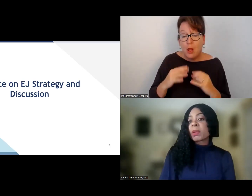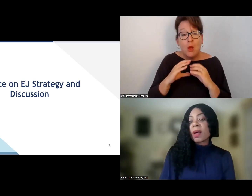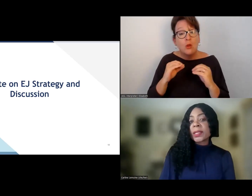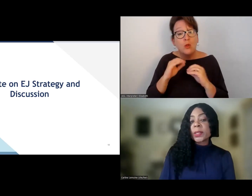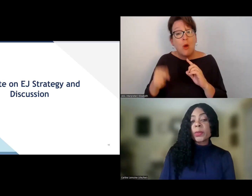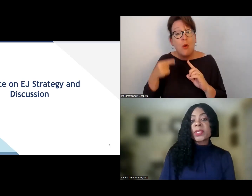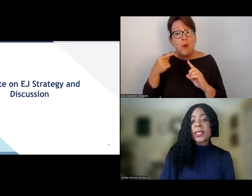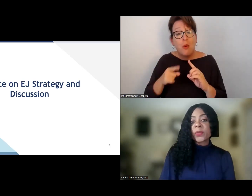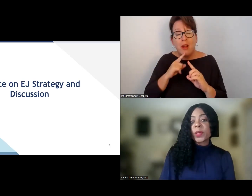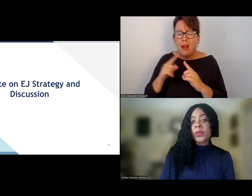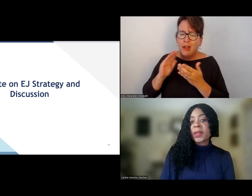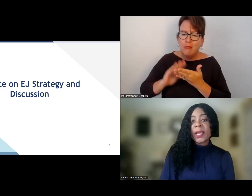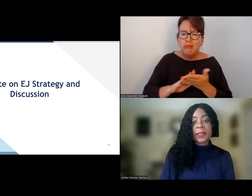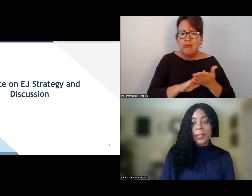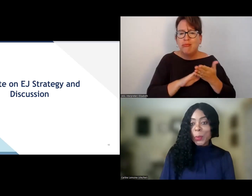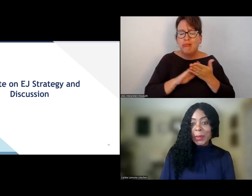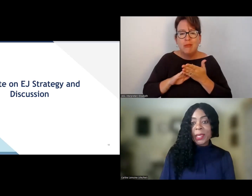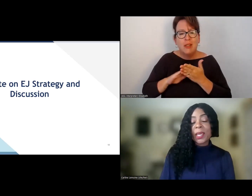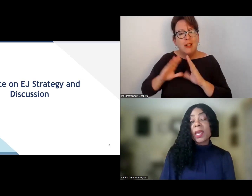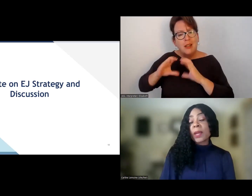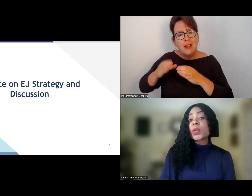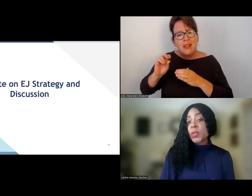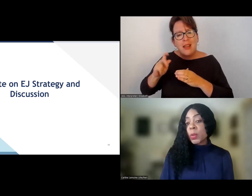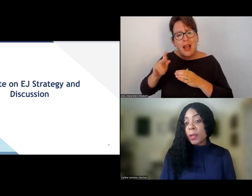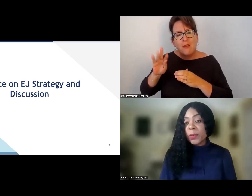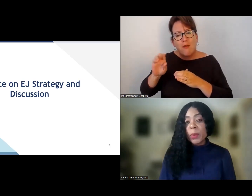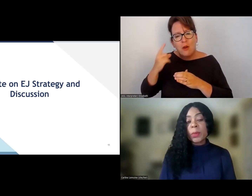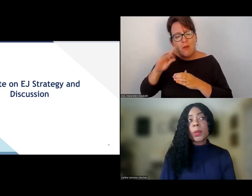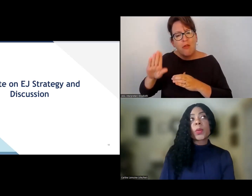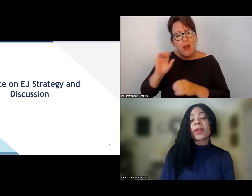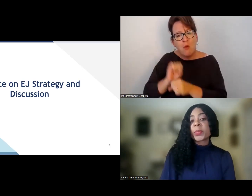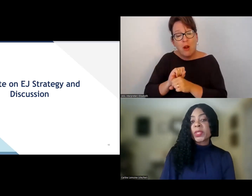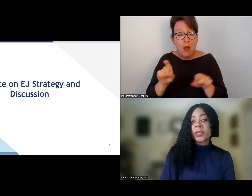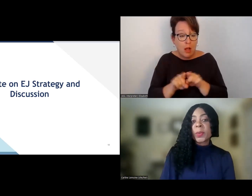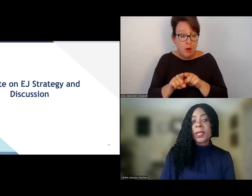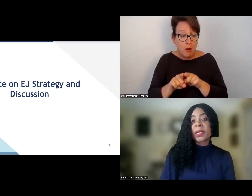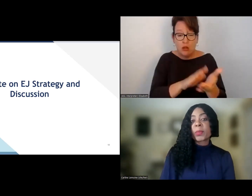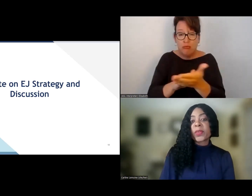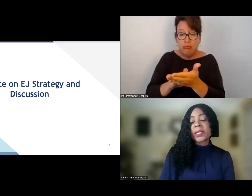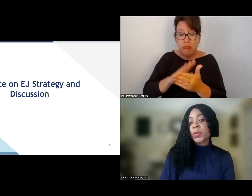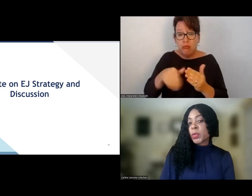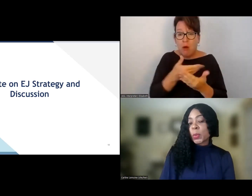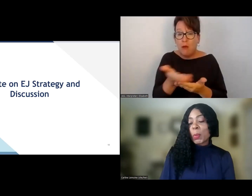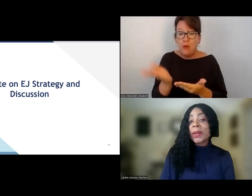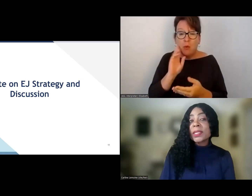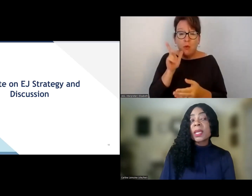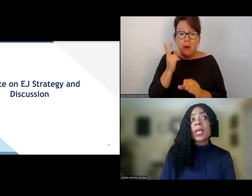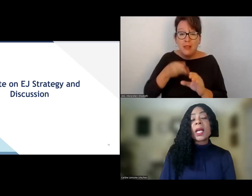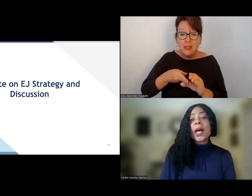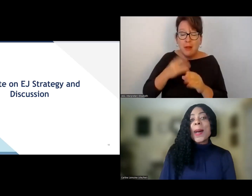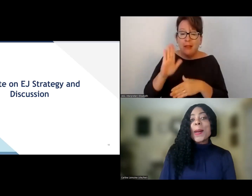really applaud, the task force for their excellent work, and also to all of you, who have participated and provided your